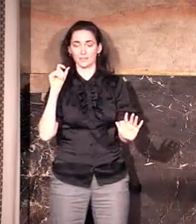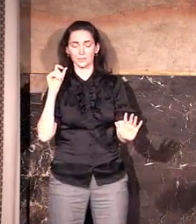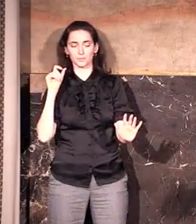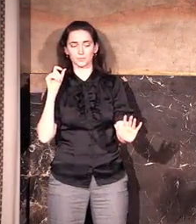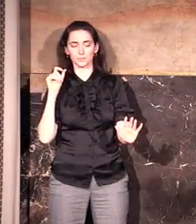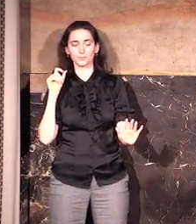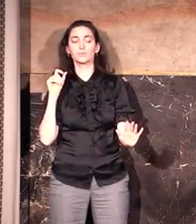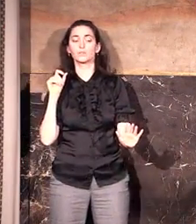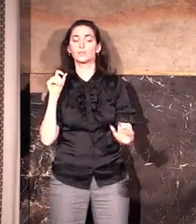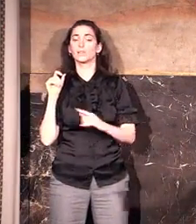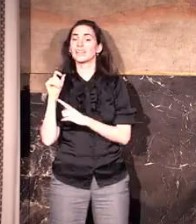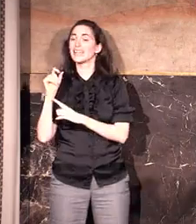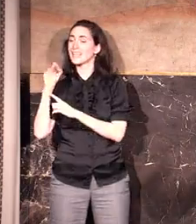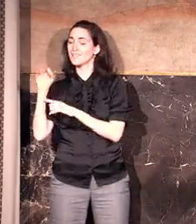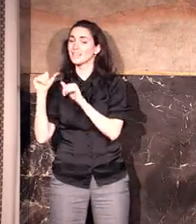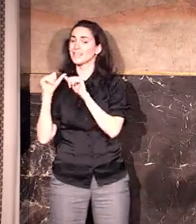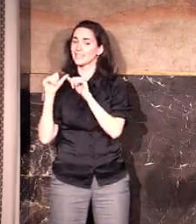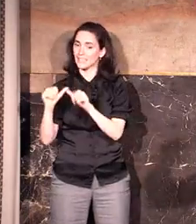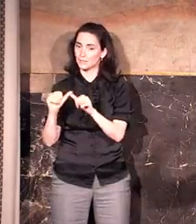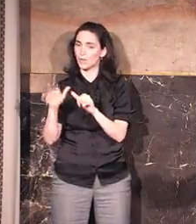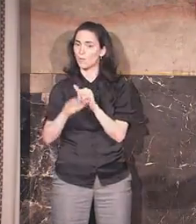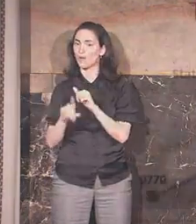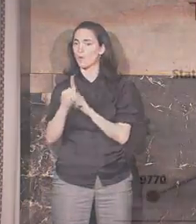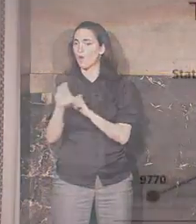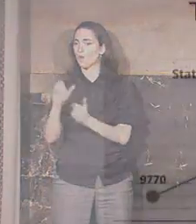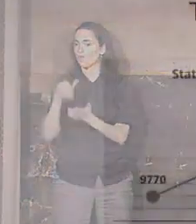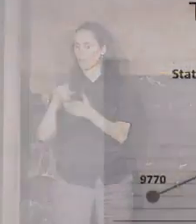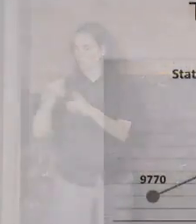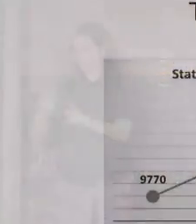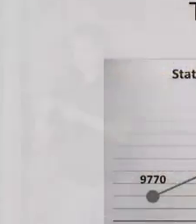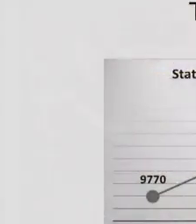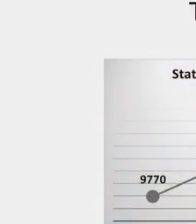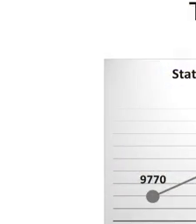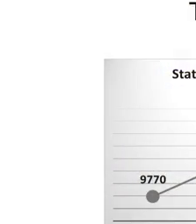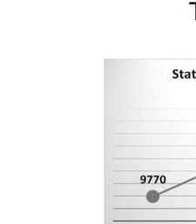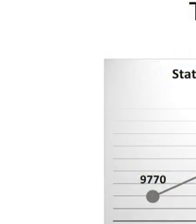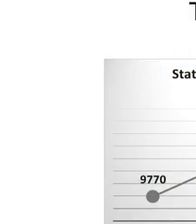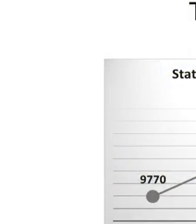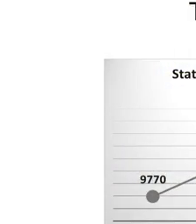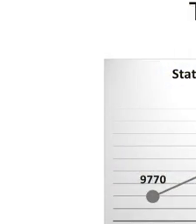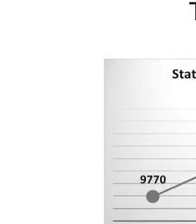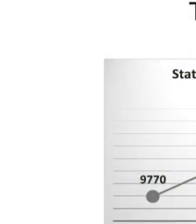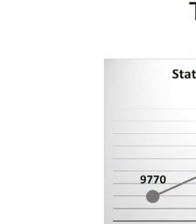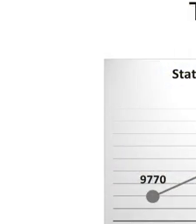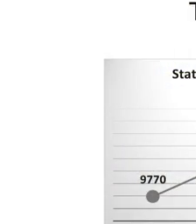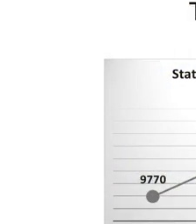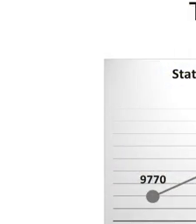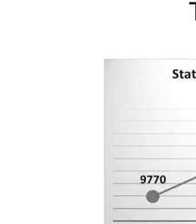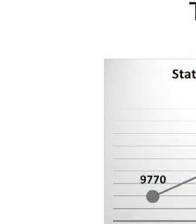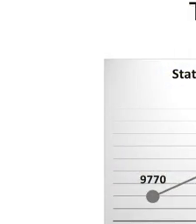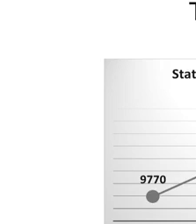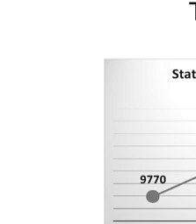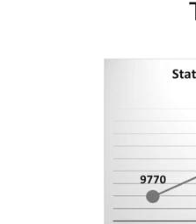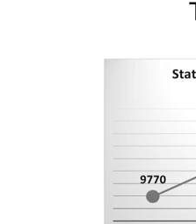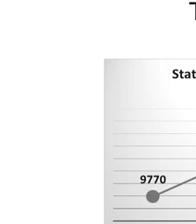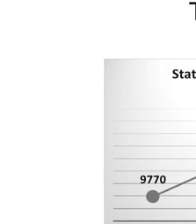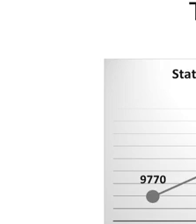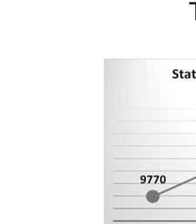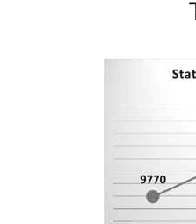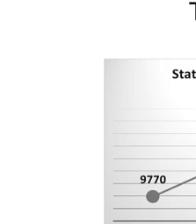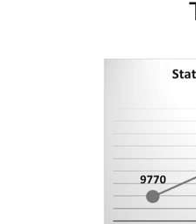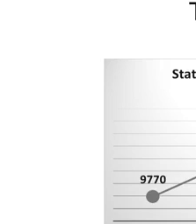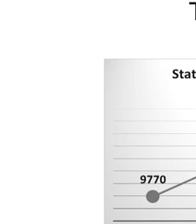100,000 tests. This is a graph depicting what above that weekly average that I was showing you before are we trying to do now in the weeks to